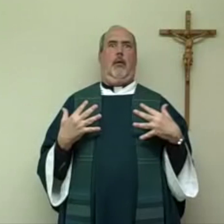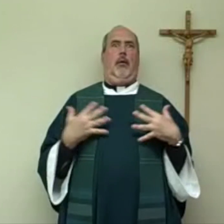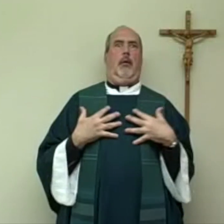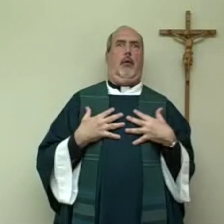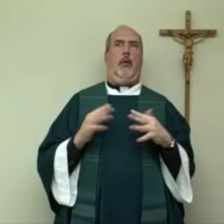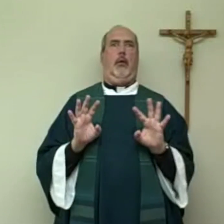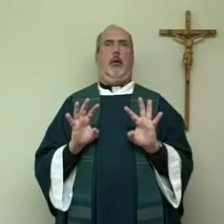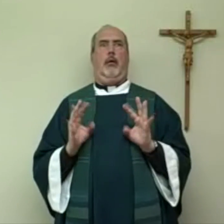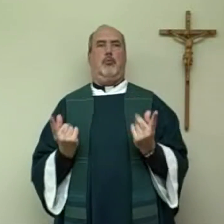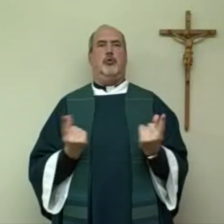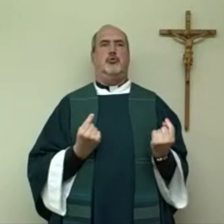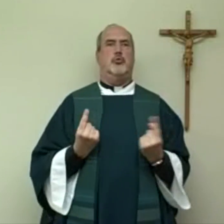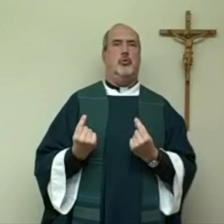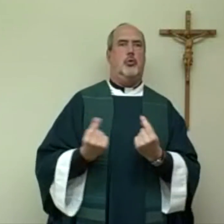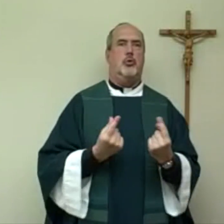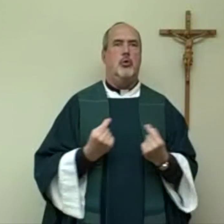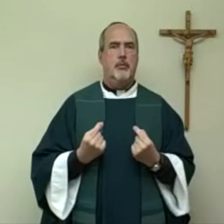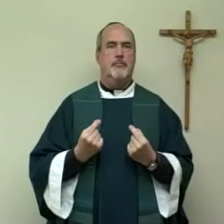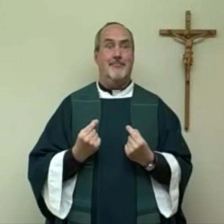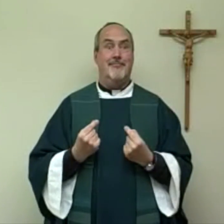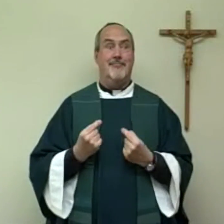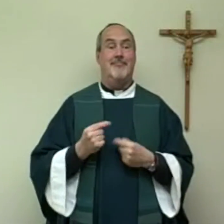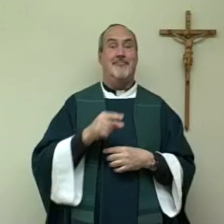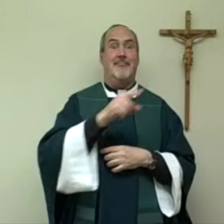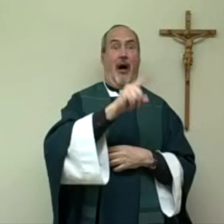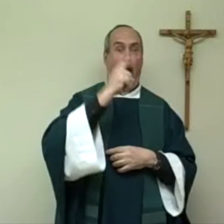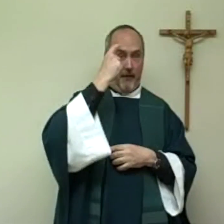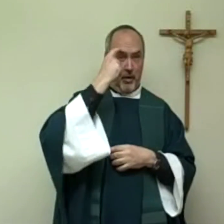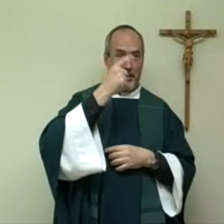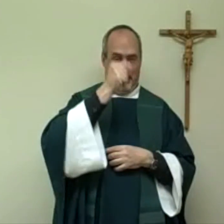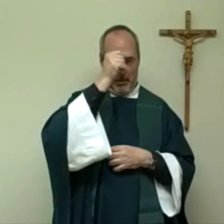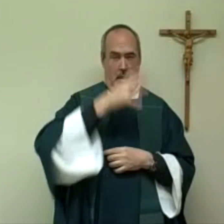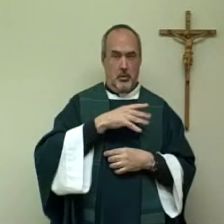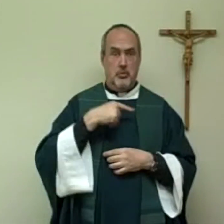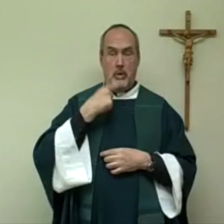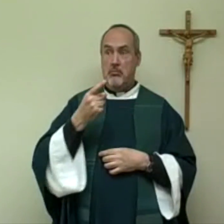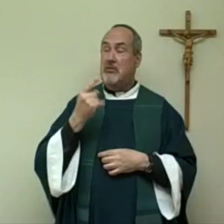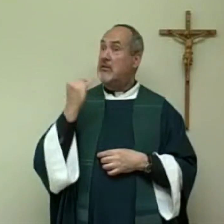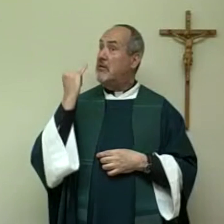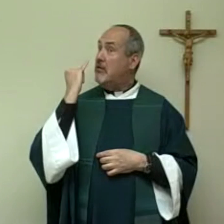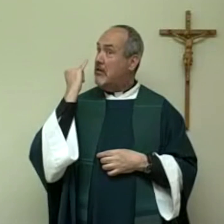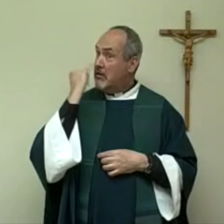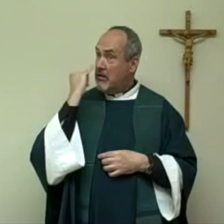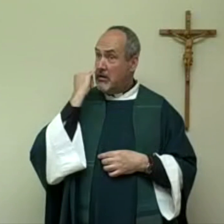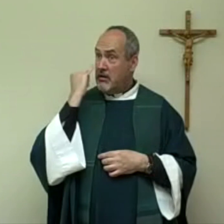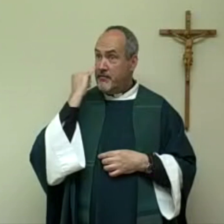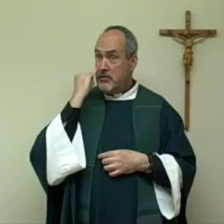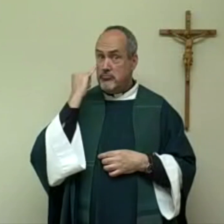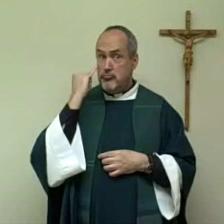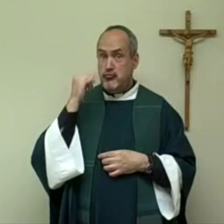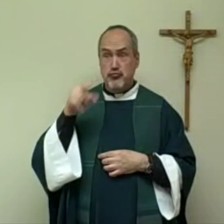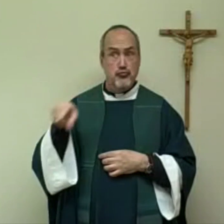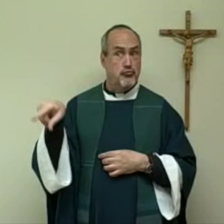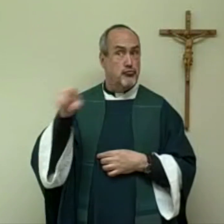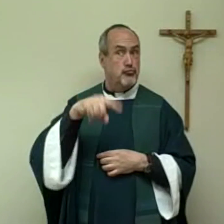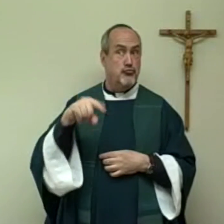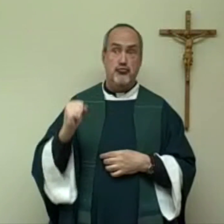And all the Franciscans were just shocked. They really didn't know what to do. And the man from the government told